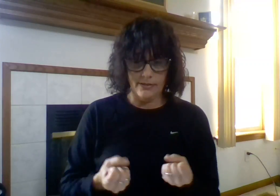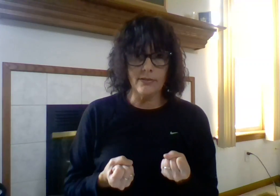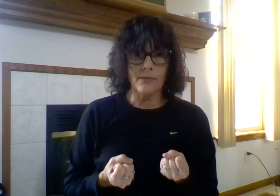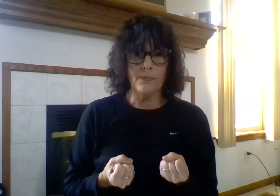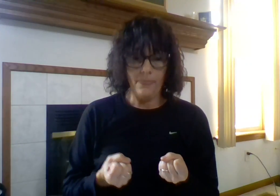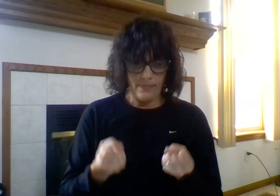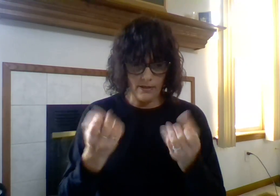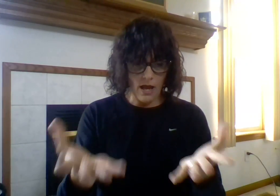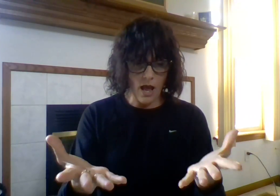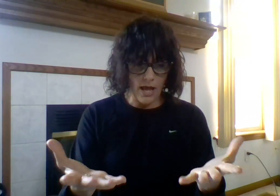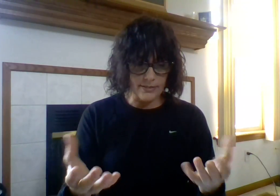causes